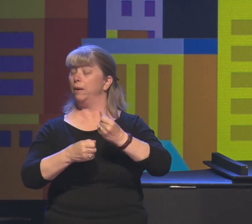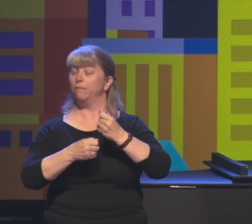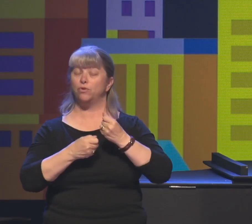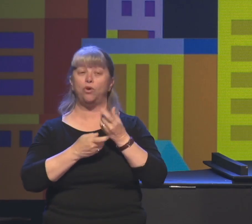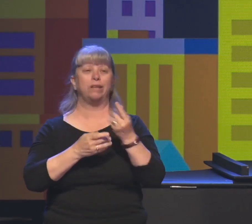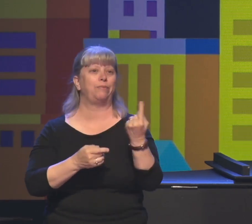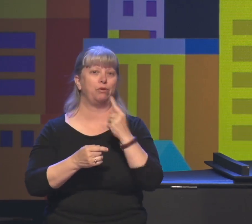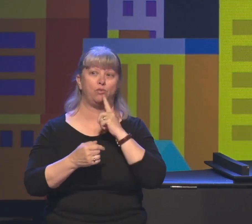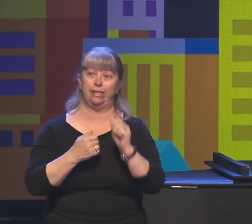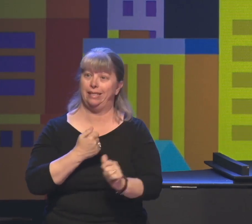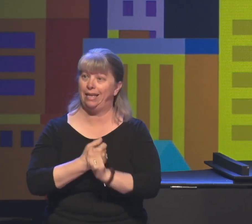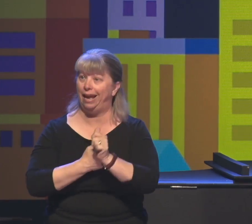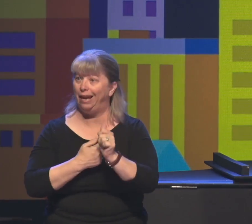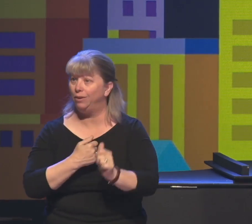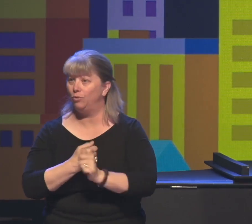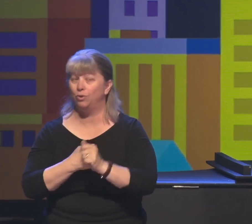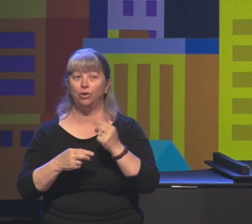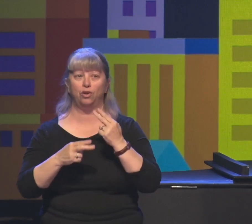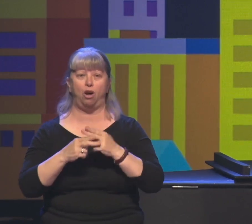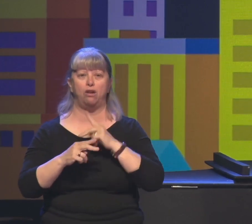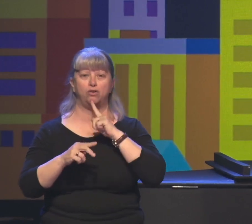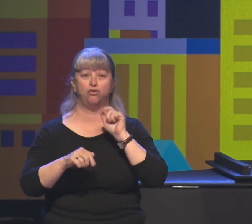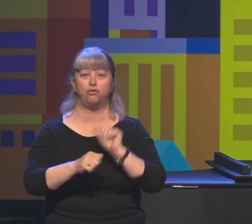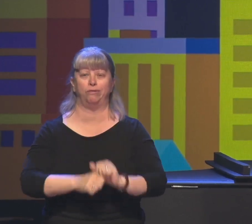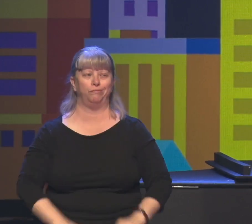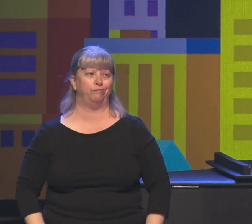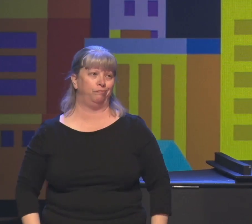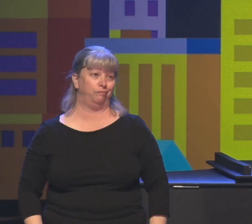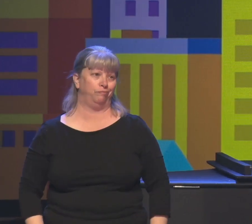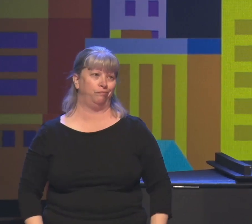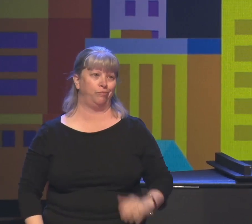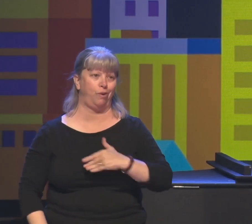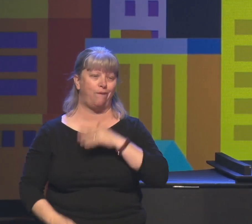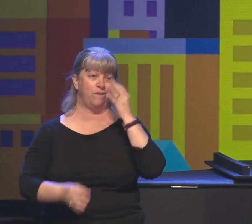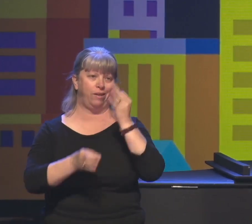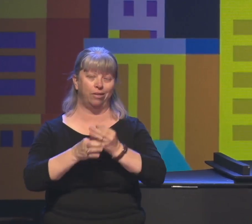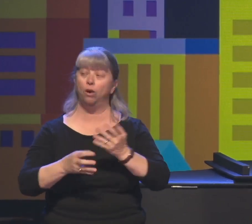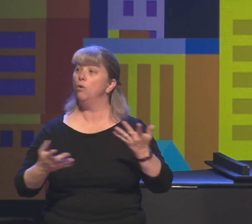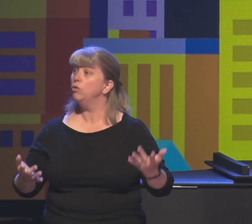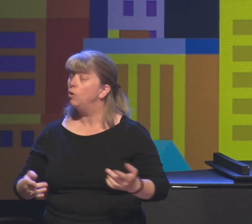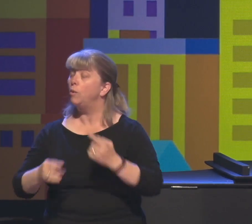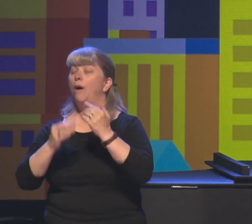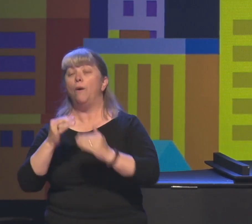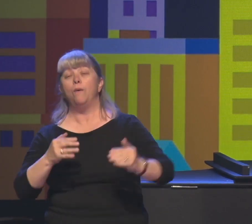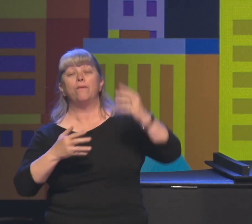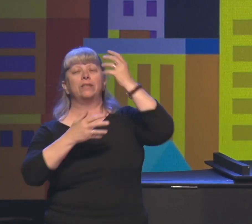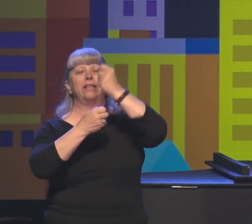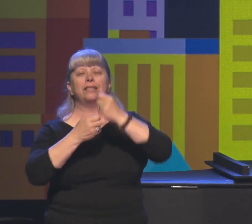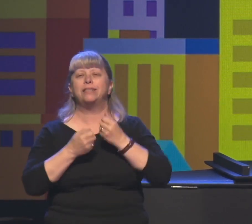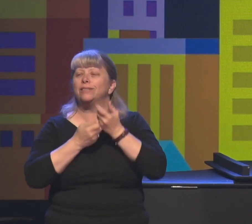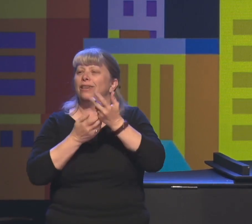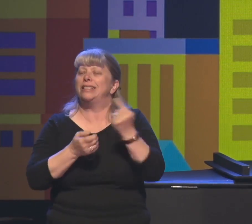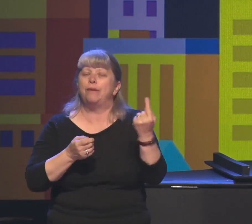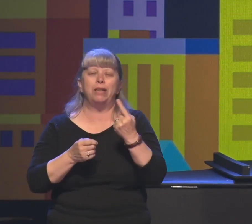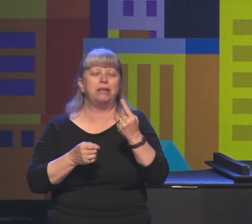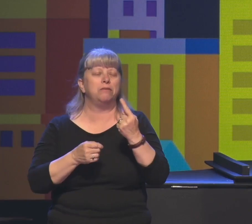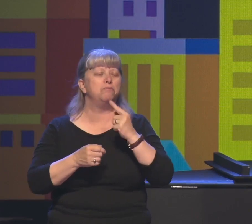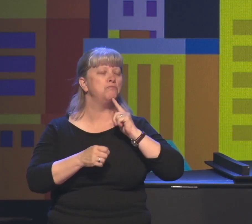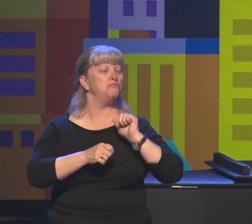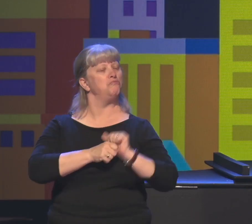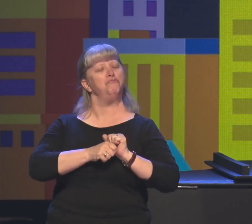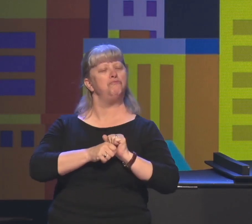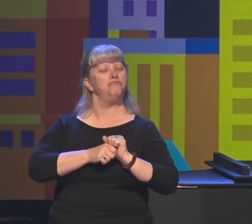very dangerous, and it's called certainty when it comes to our faith, right? So overconfidence gives birth to this thing called certainty.